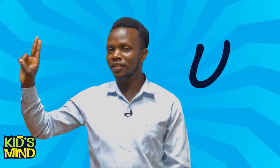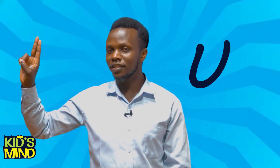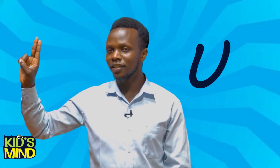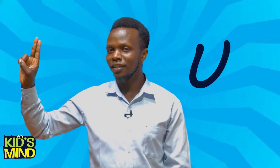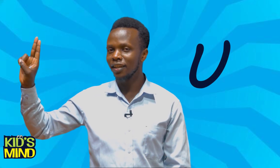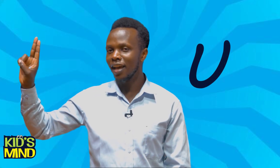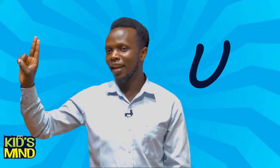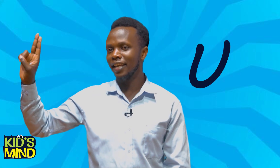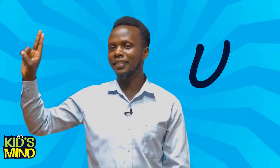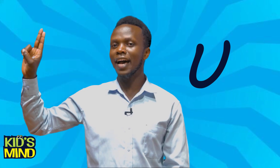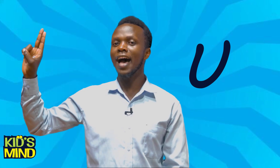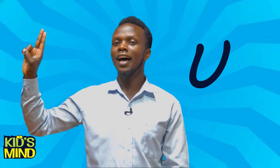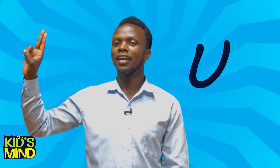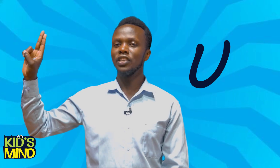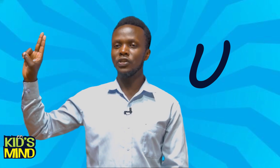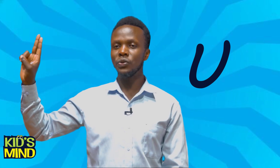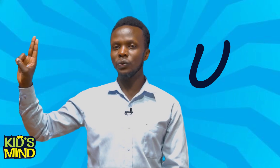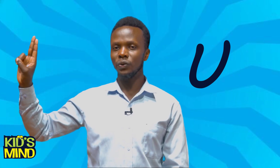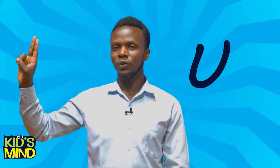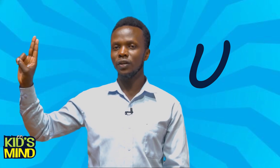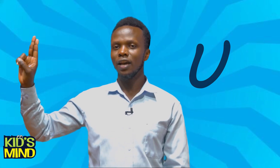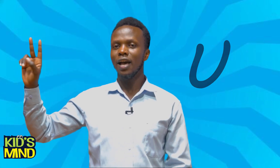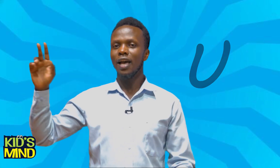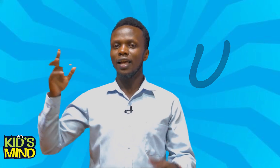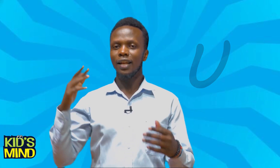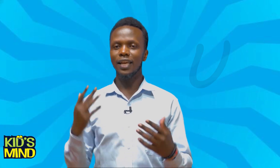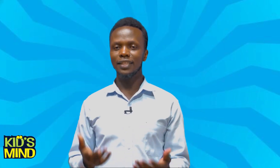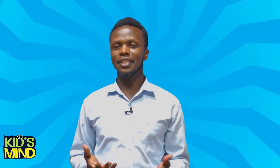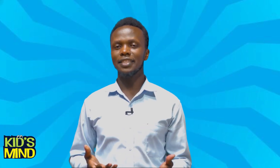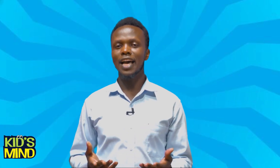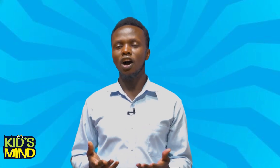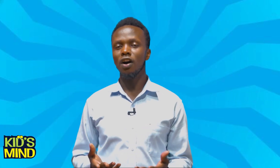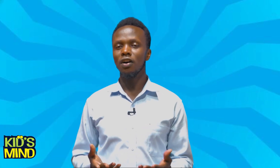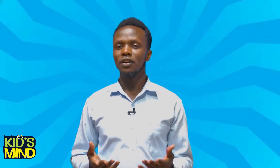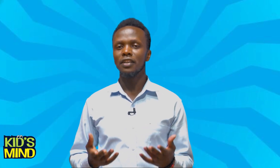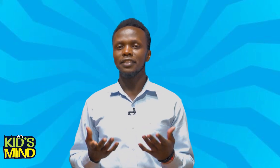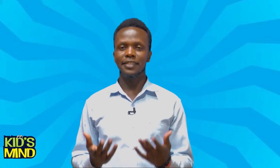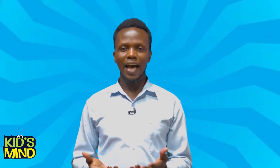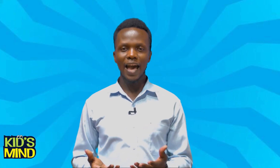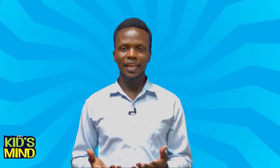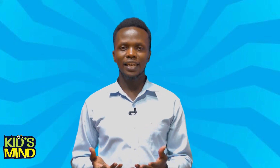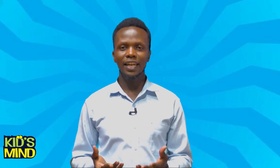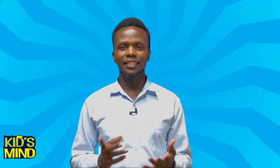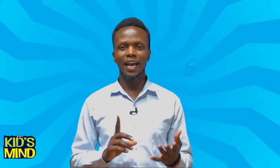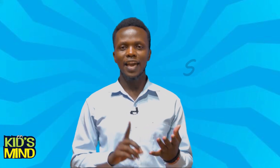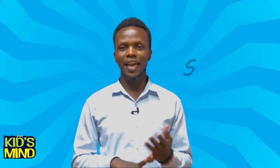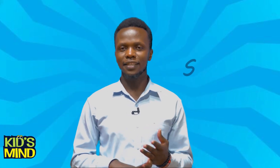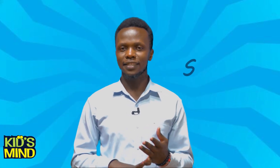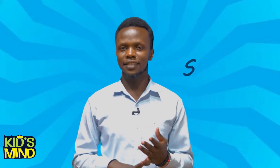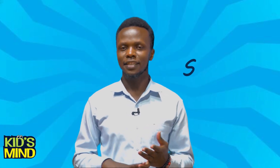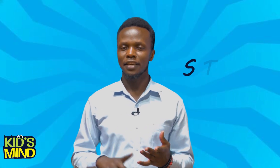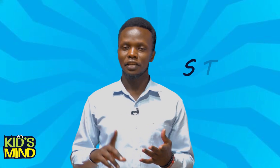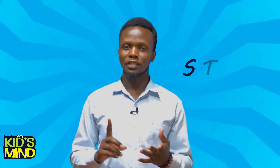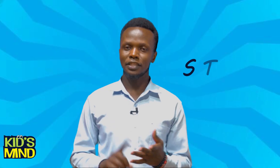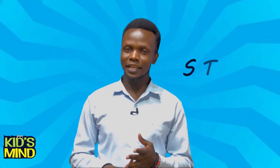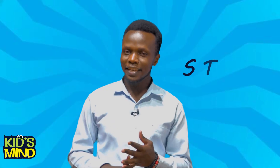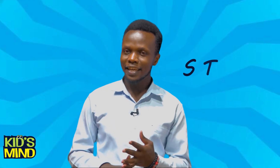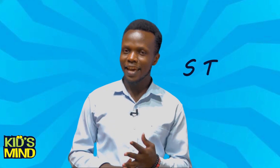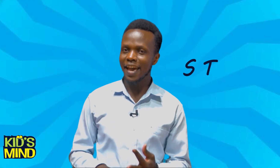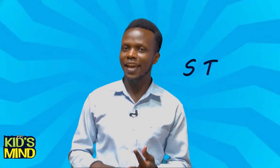what? Letter U. Let us now sign letter S, T,